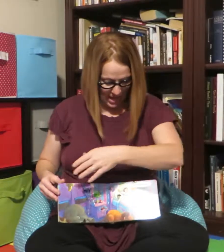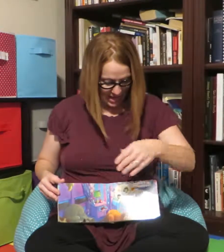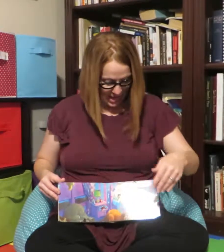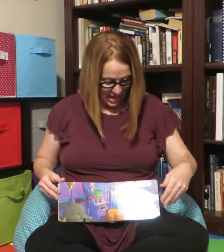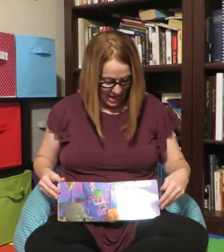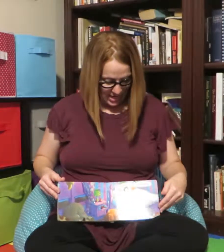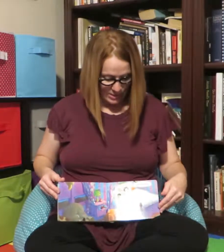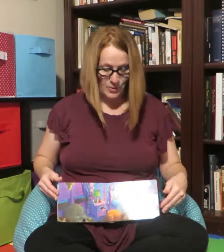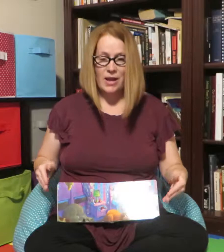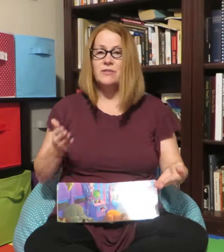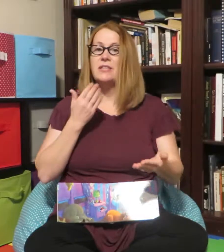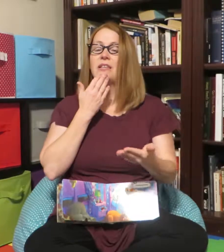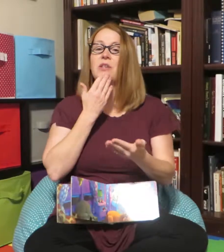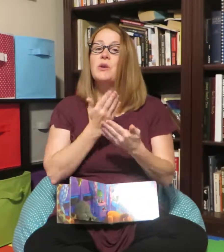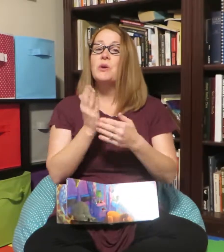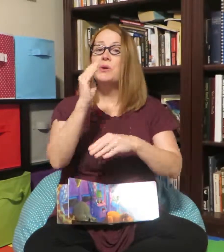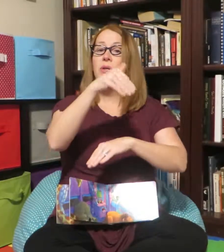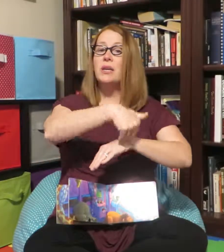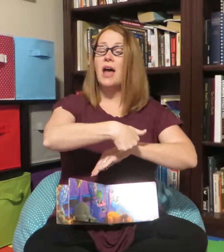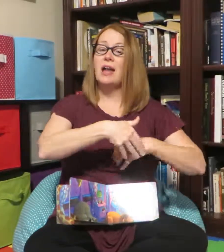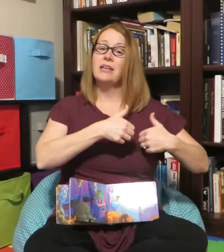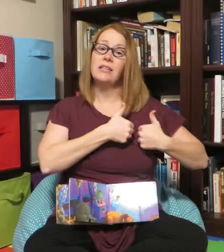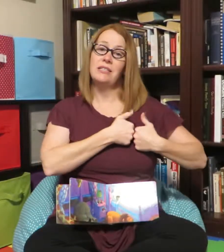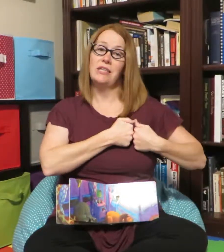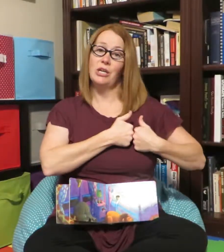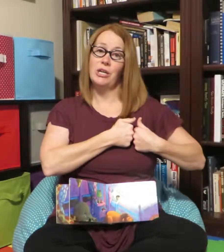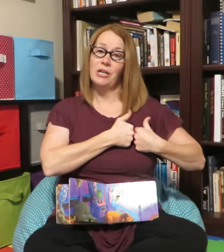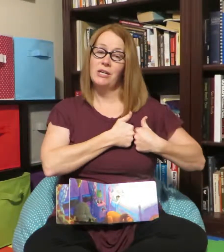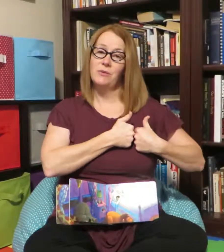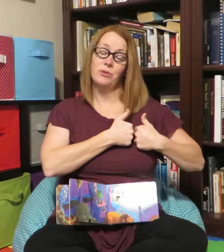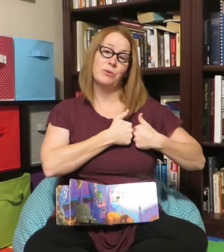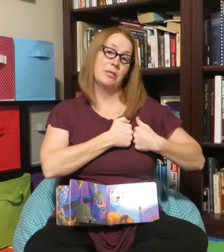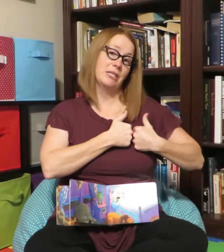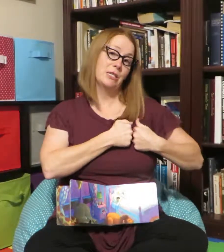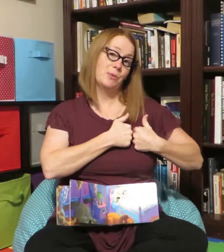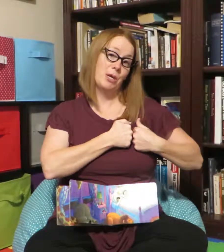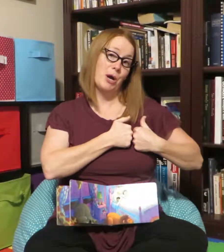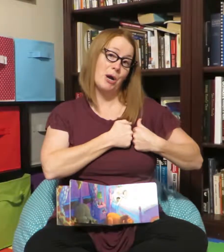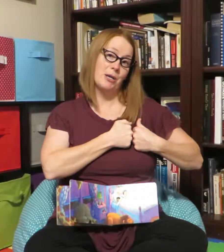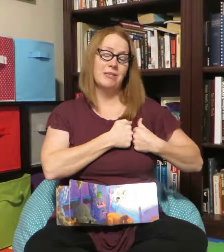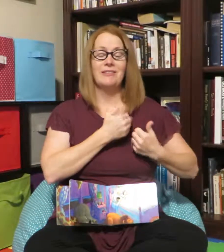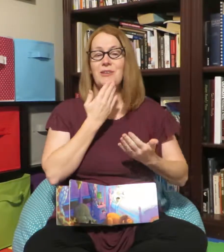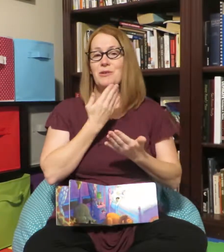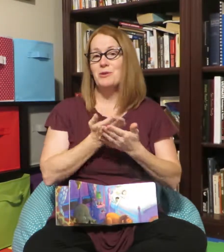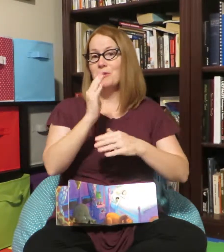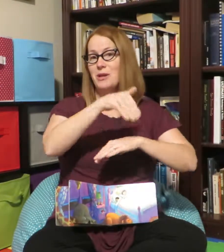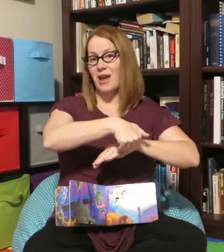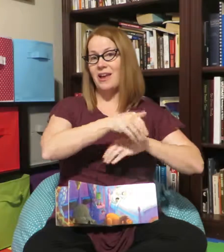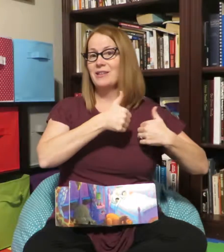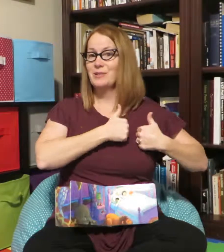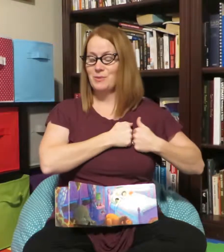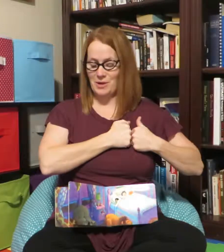bed. His wife says, "Good night, dear," which really is sweetheart. Good night,